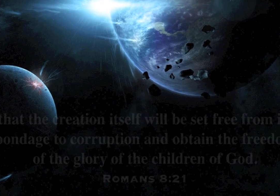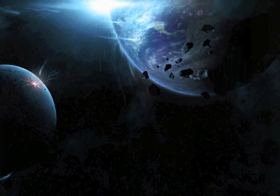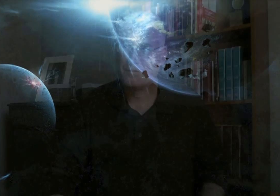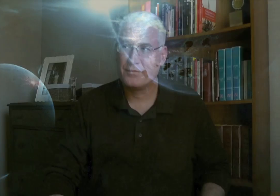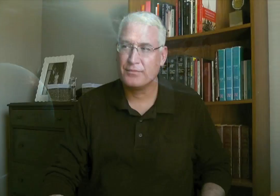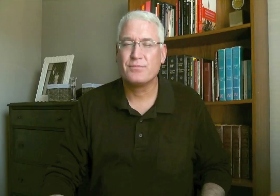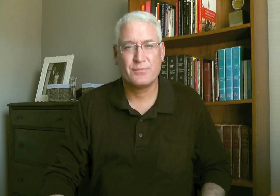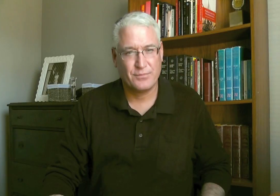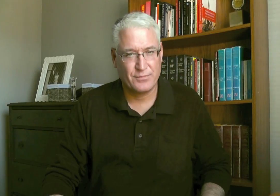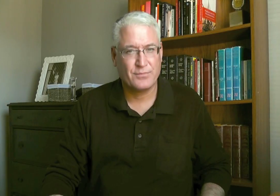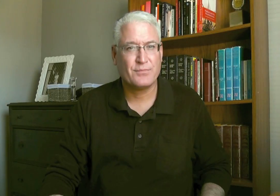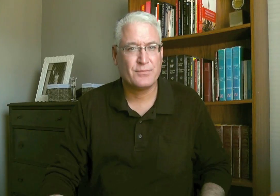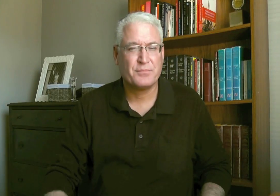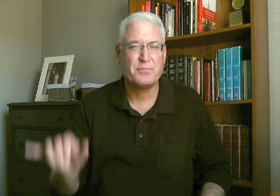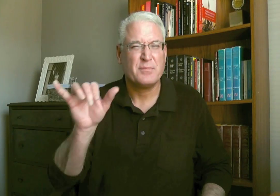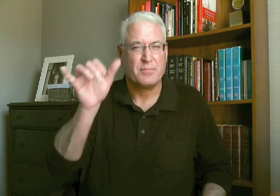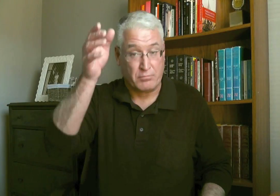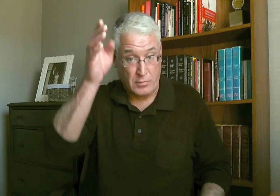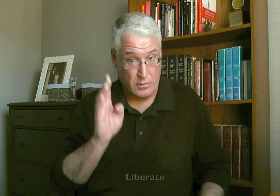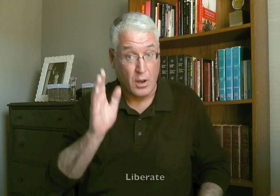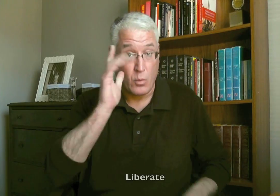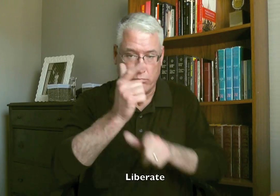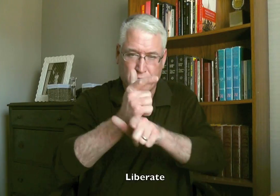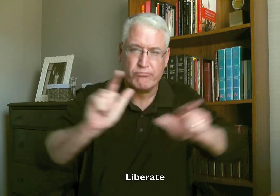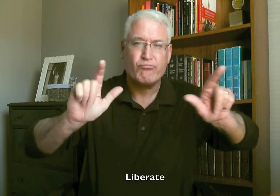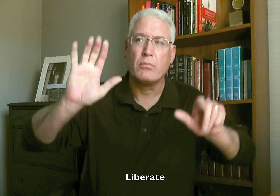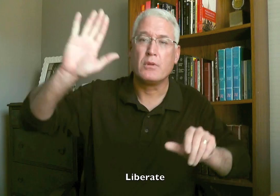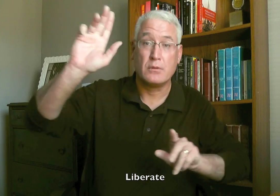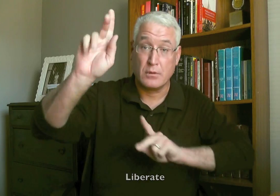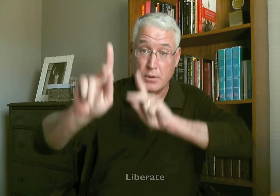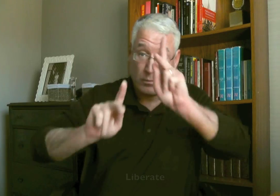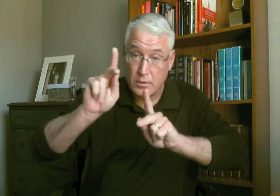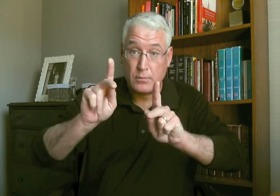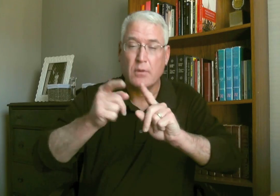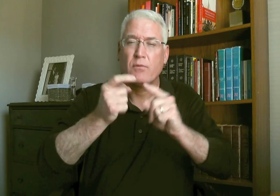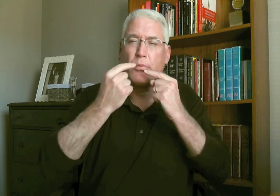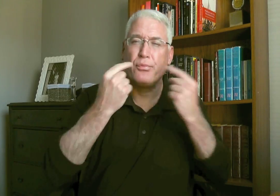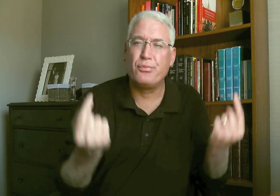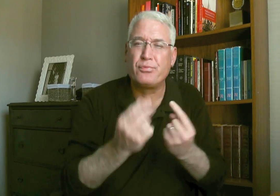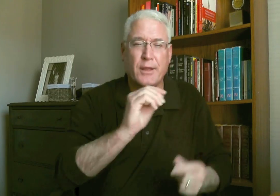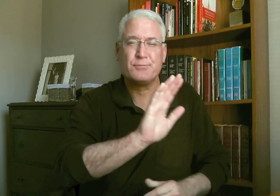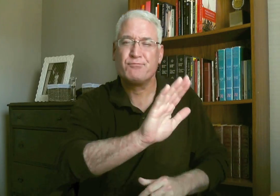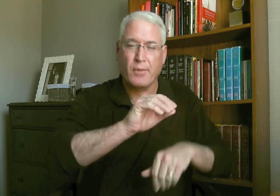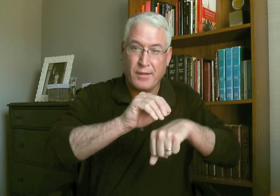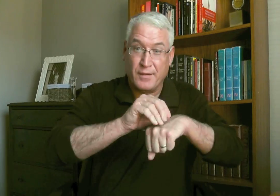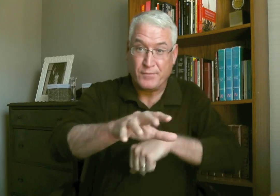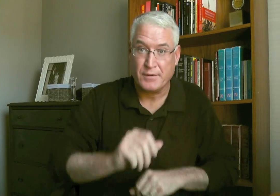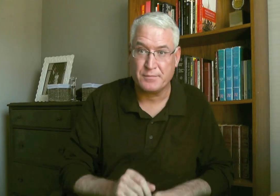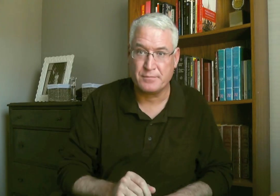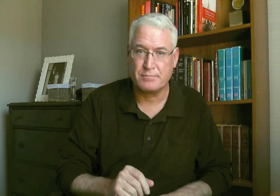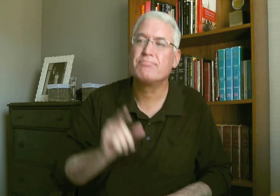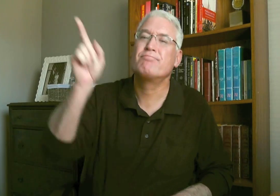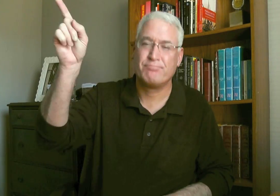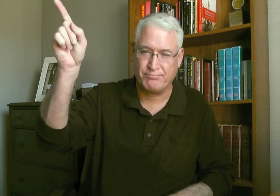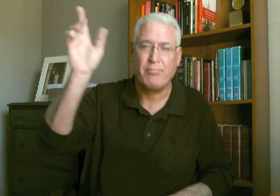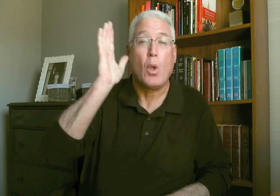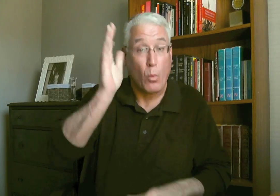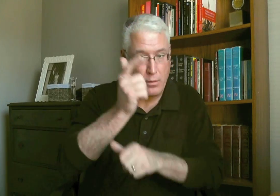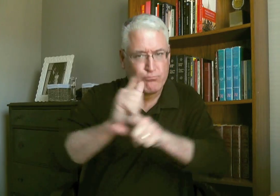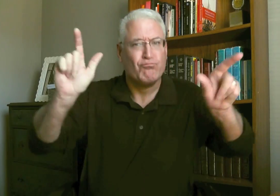God. The same as God will liberate his people from sin and its effects, he will